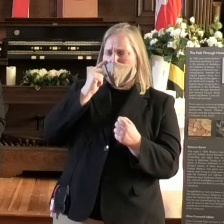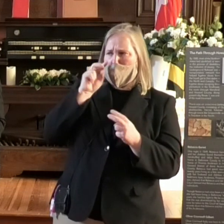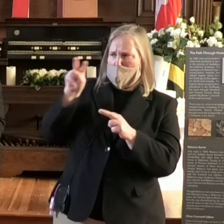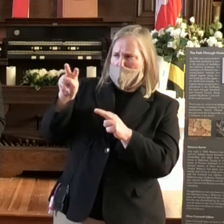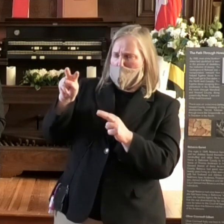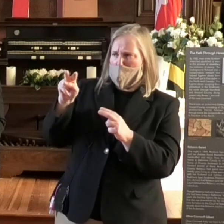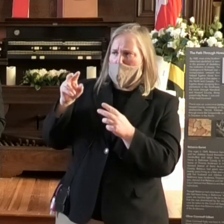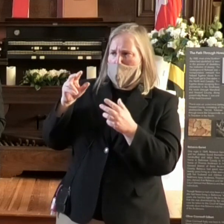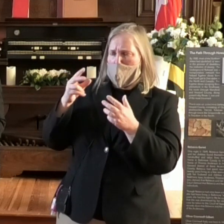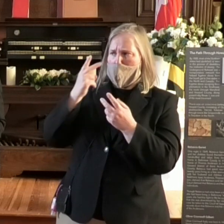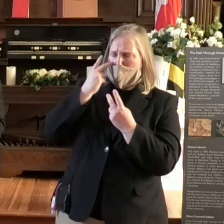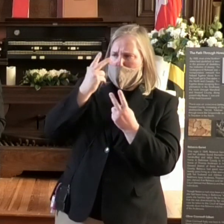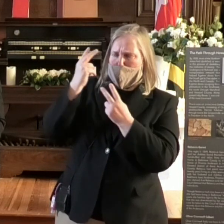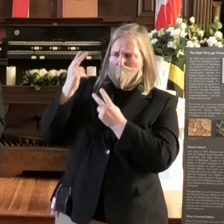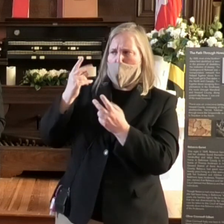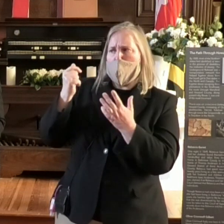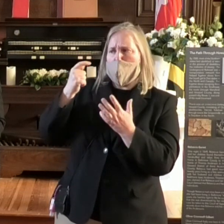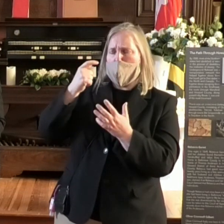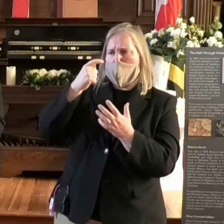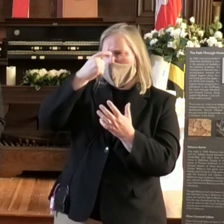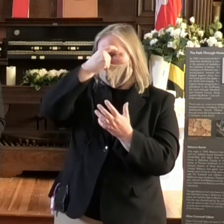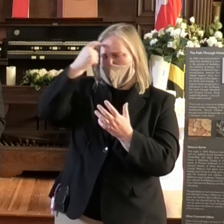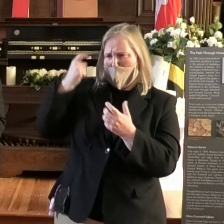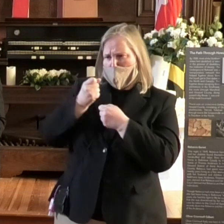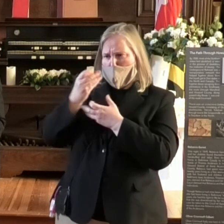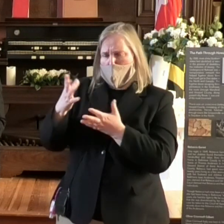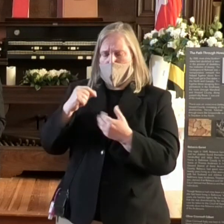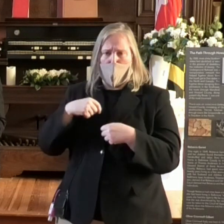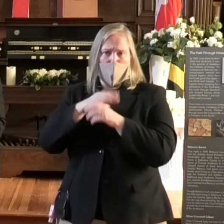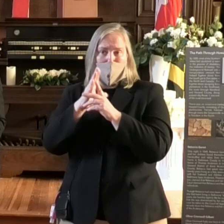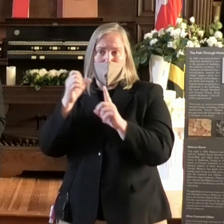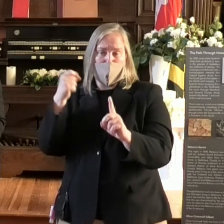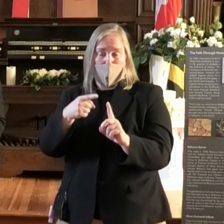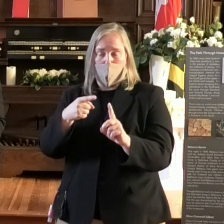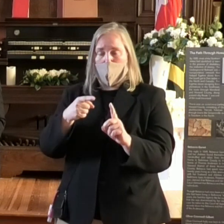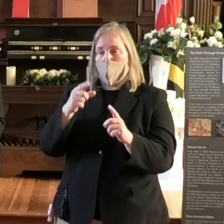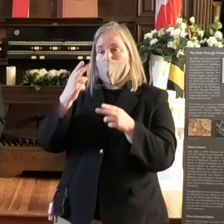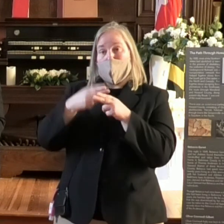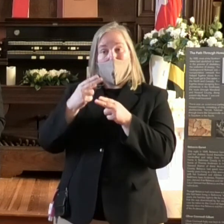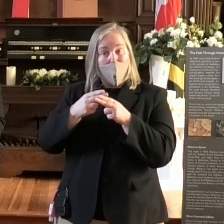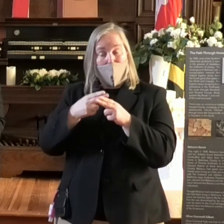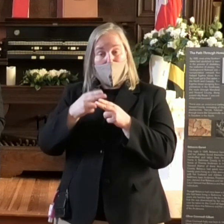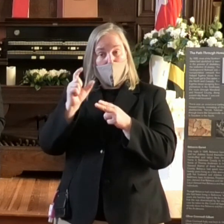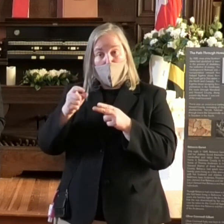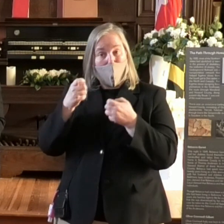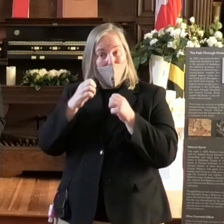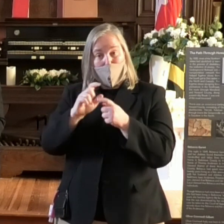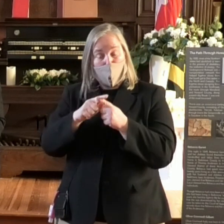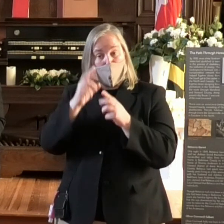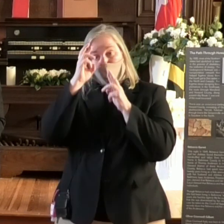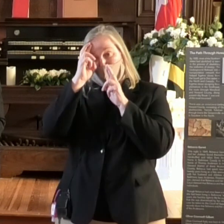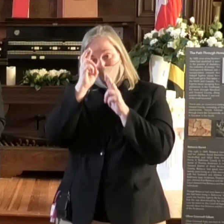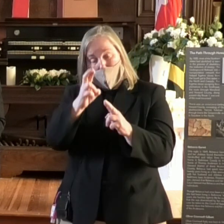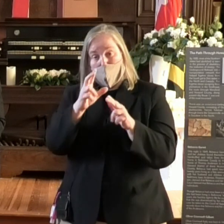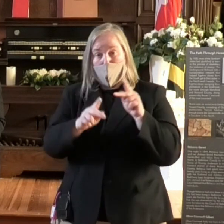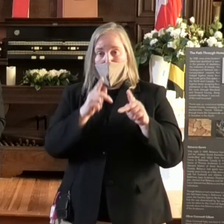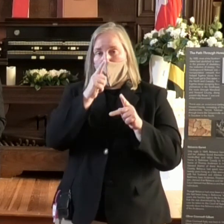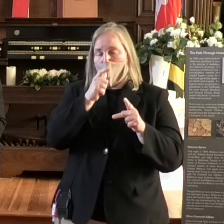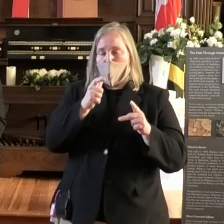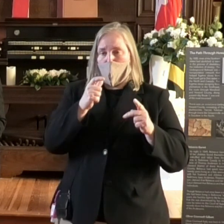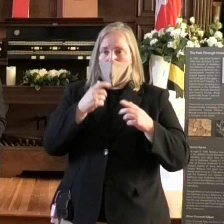trauma caused or crisis triggered. The naming should be an effort towards respecting those who have